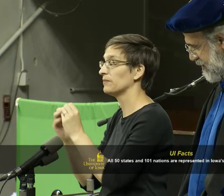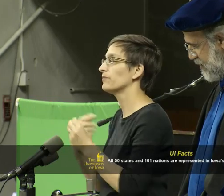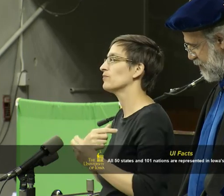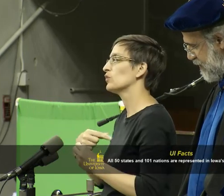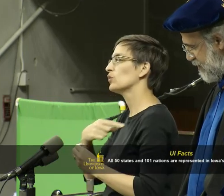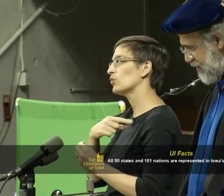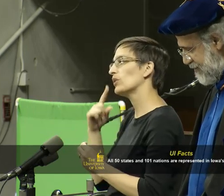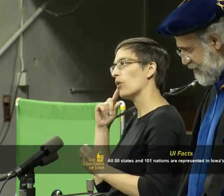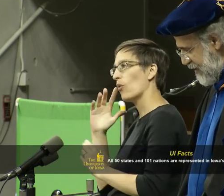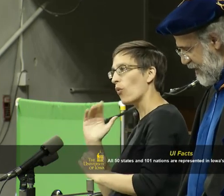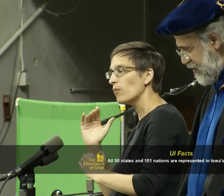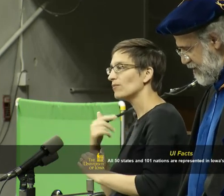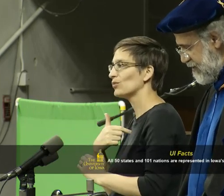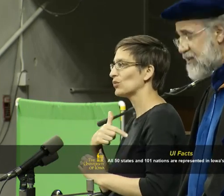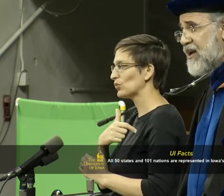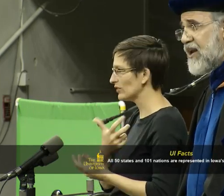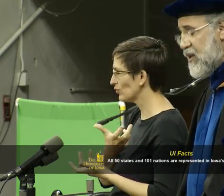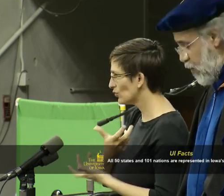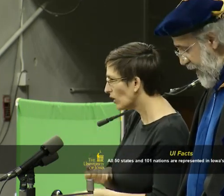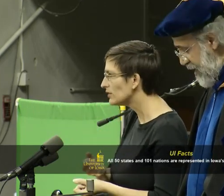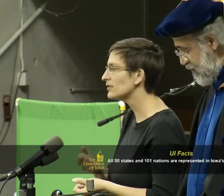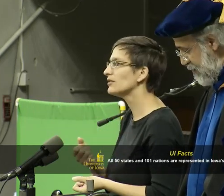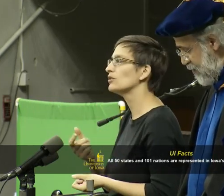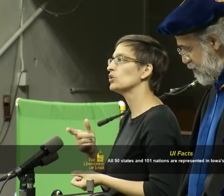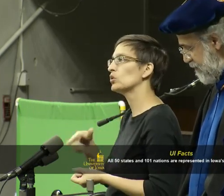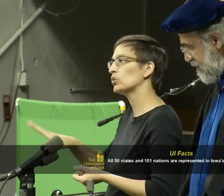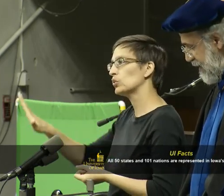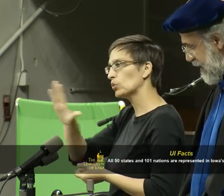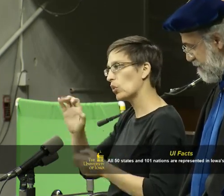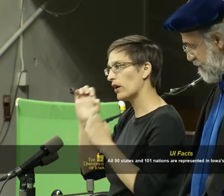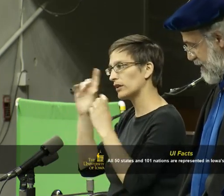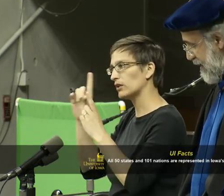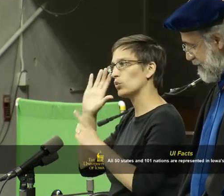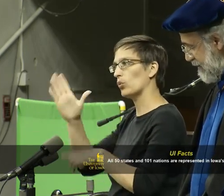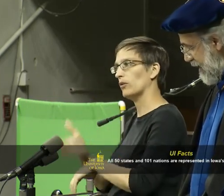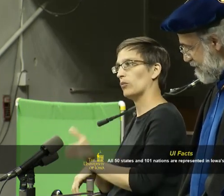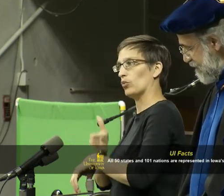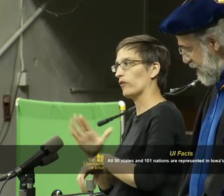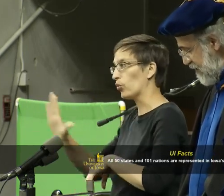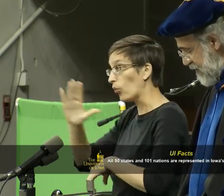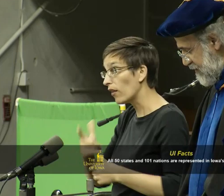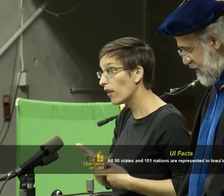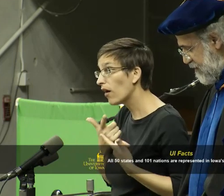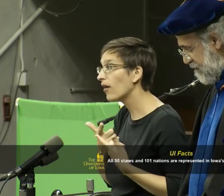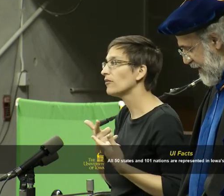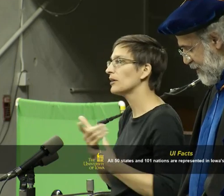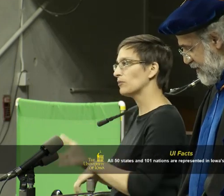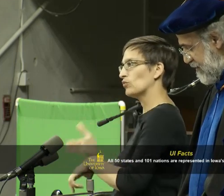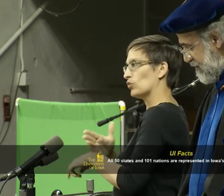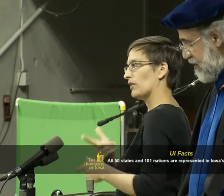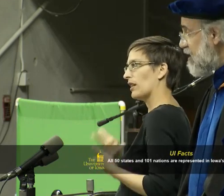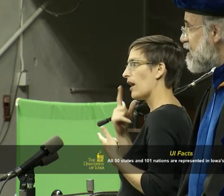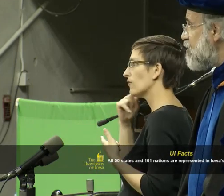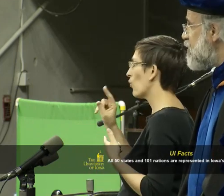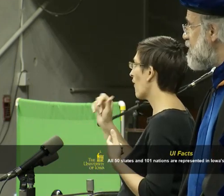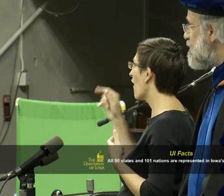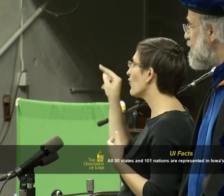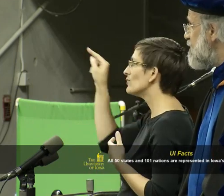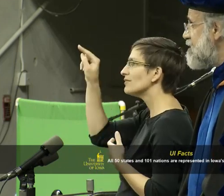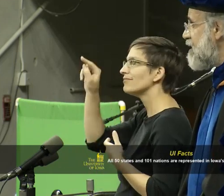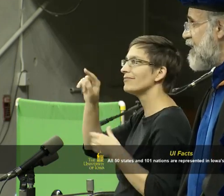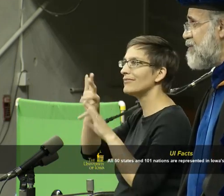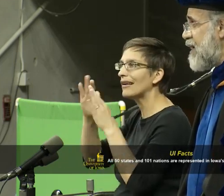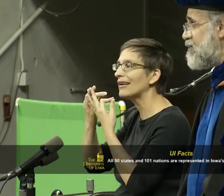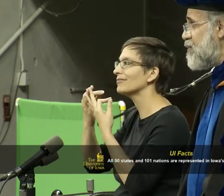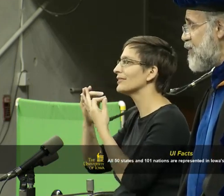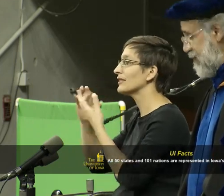trust that you will use your educations in a way to improve your life and the lives of others in your families,